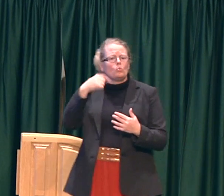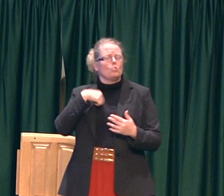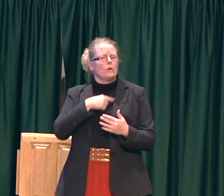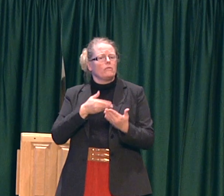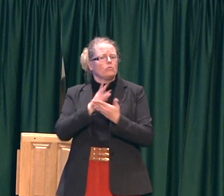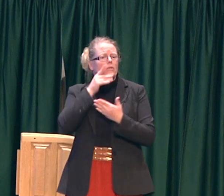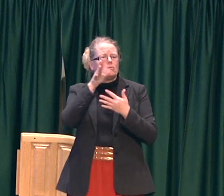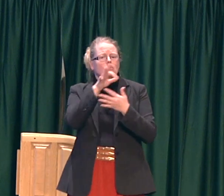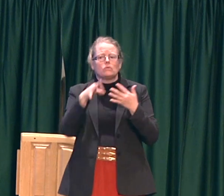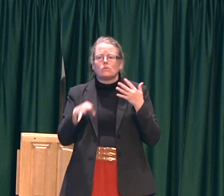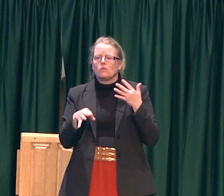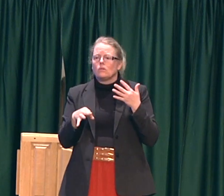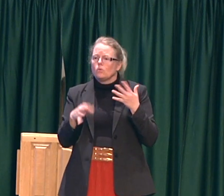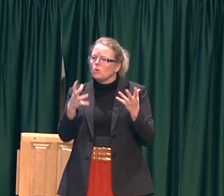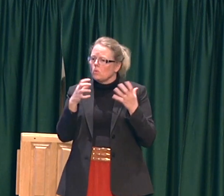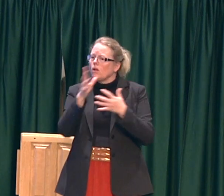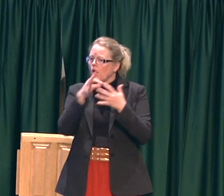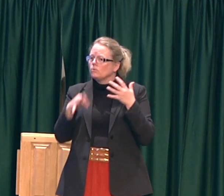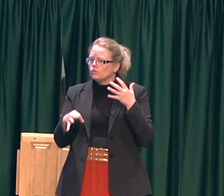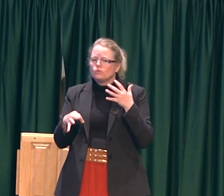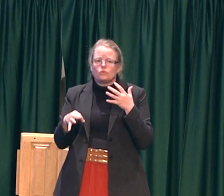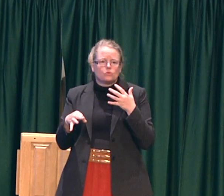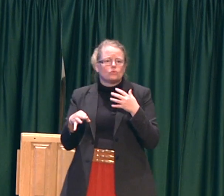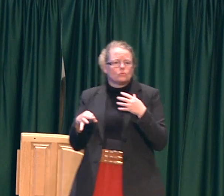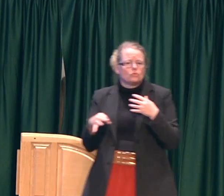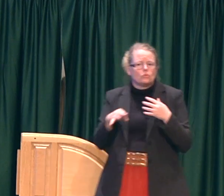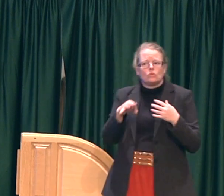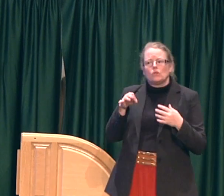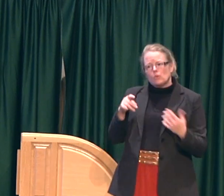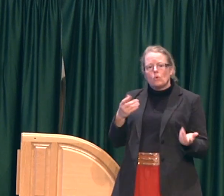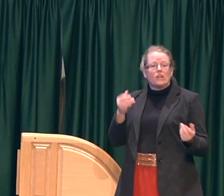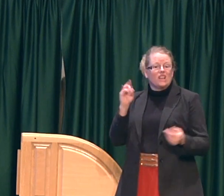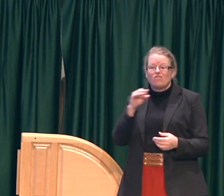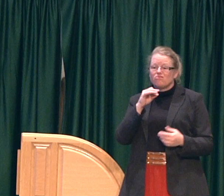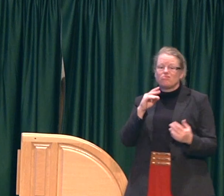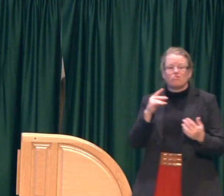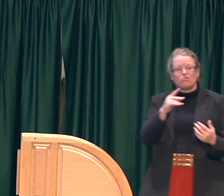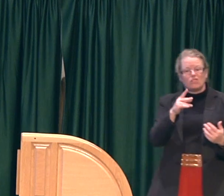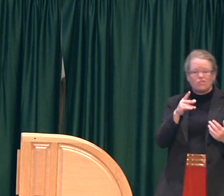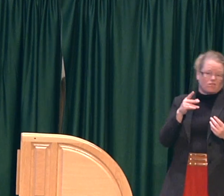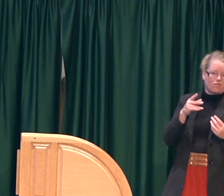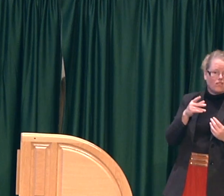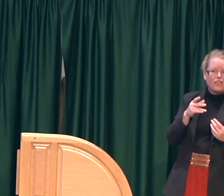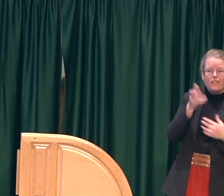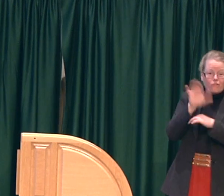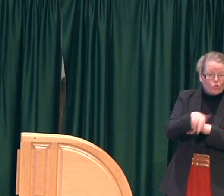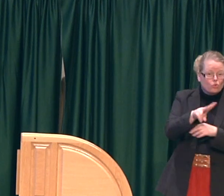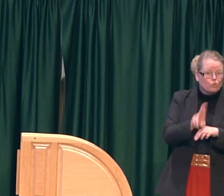we have a right to choose. We have a right to those options. And